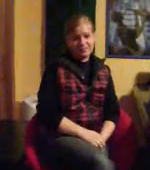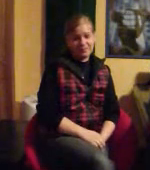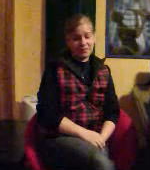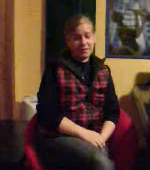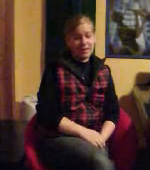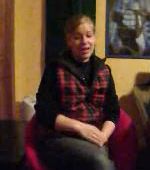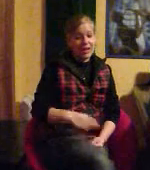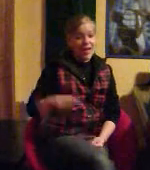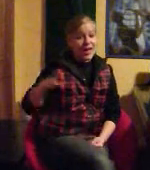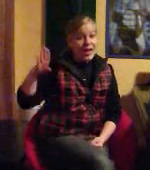But